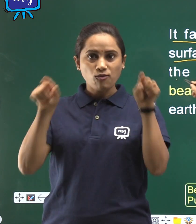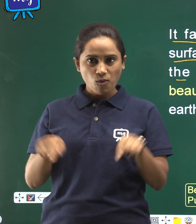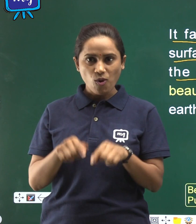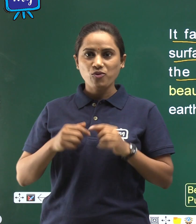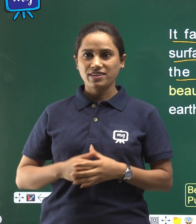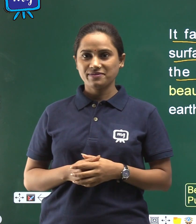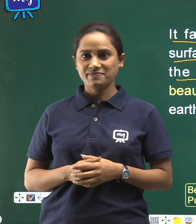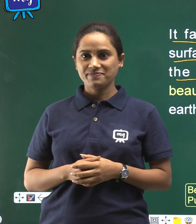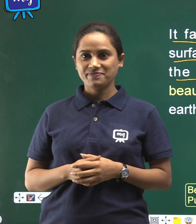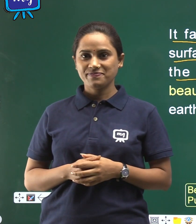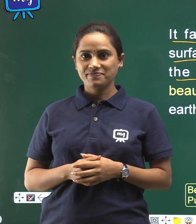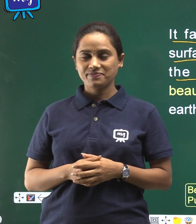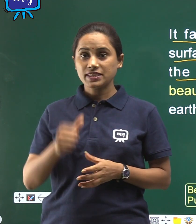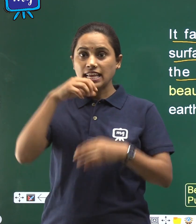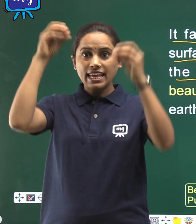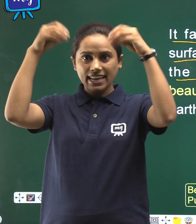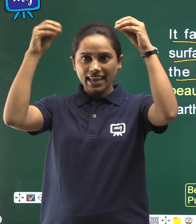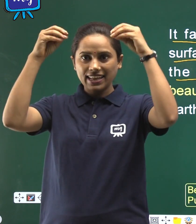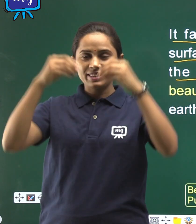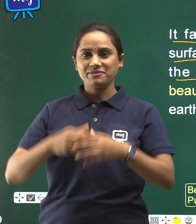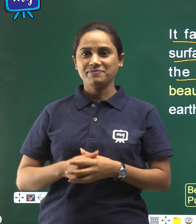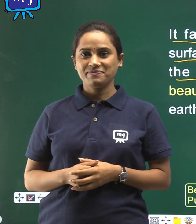of rain